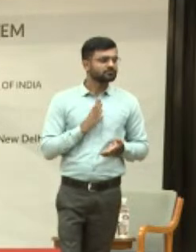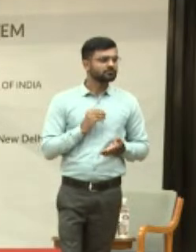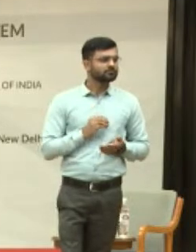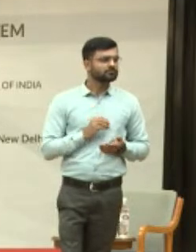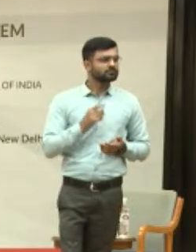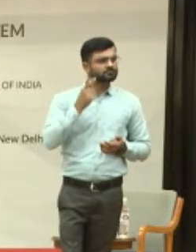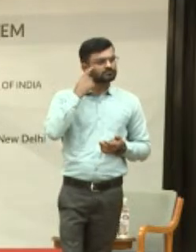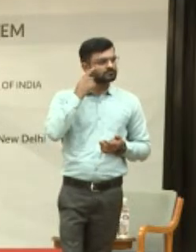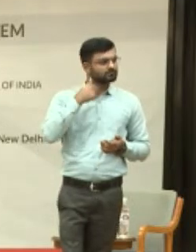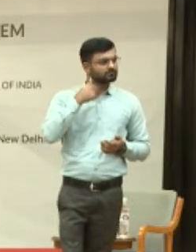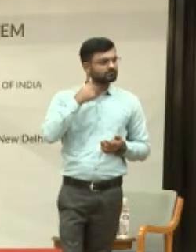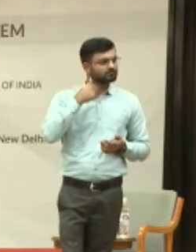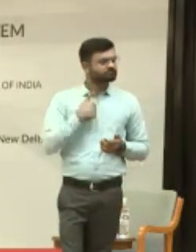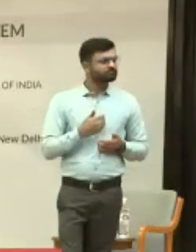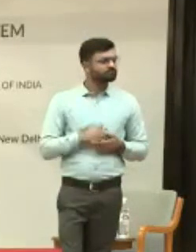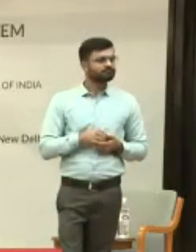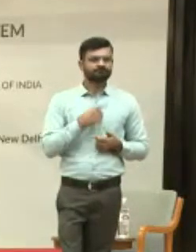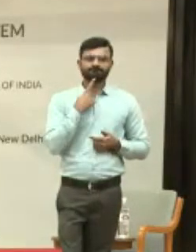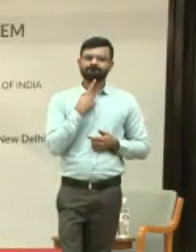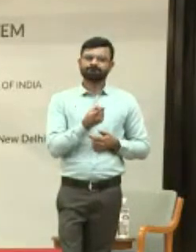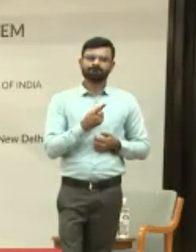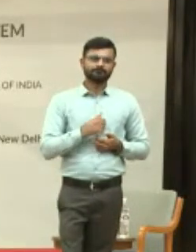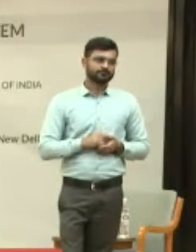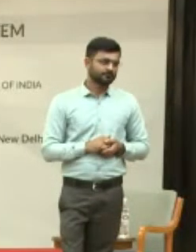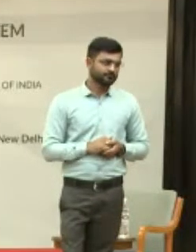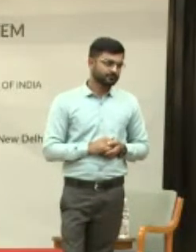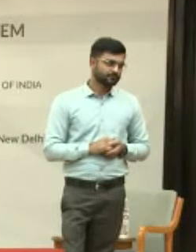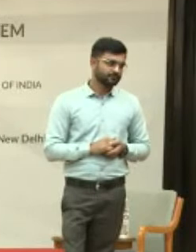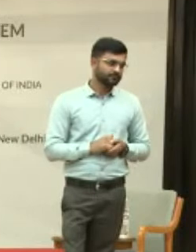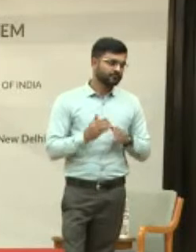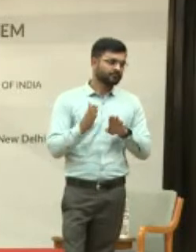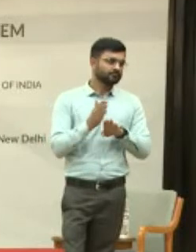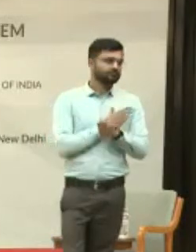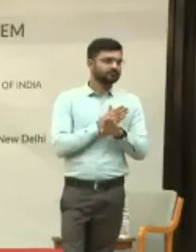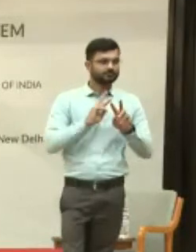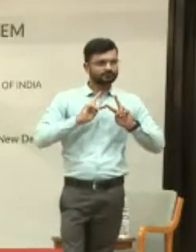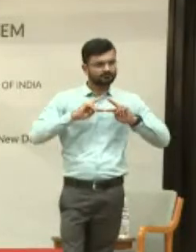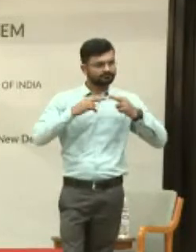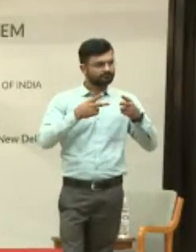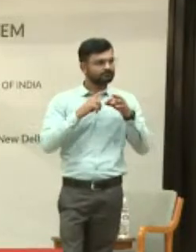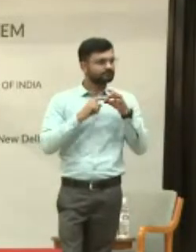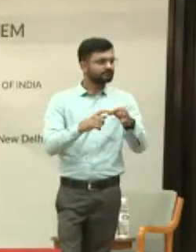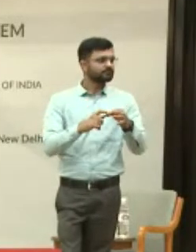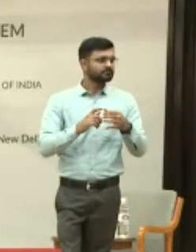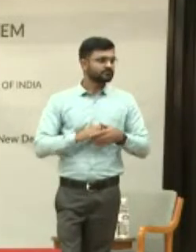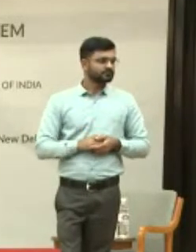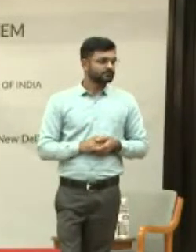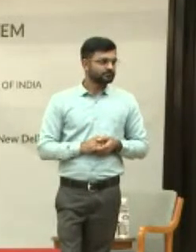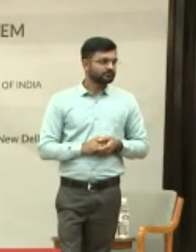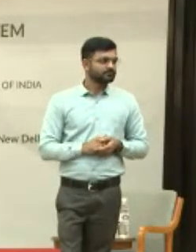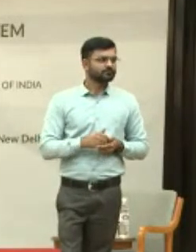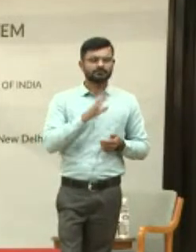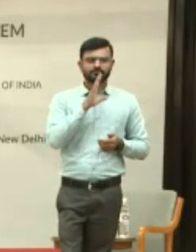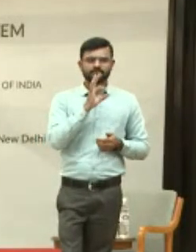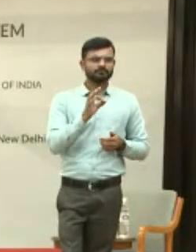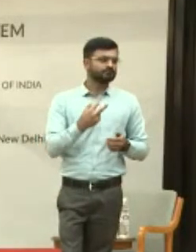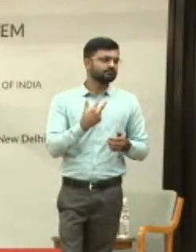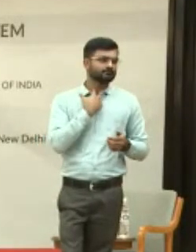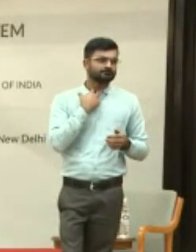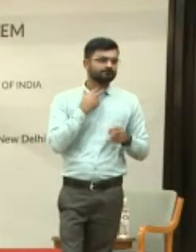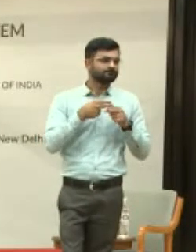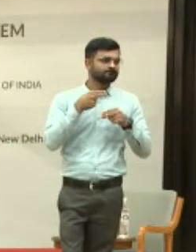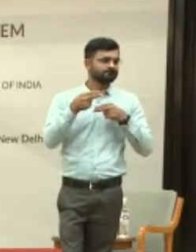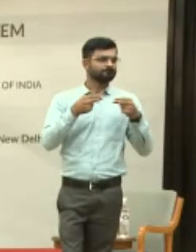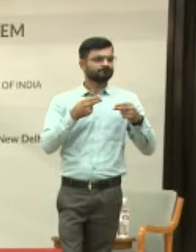I think I would say, before responding to your question, I'm really, really sticking my neck